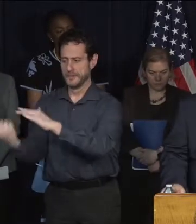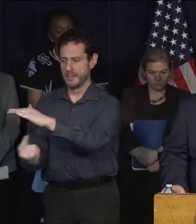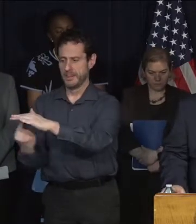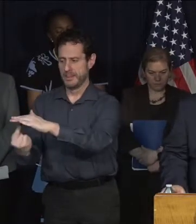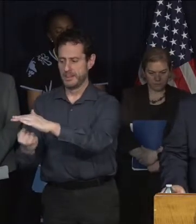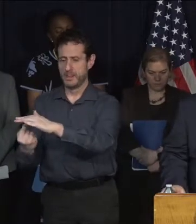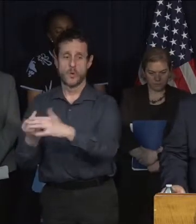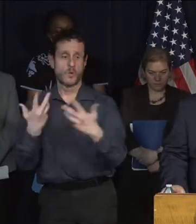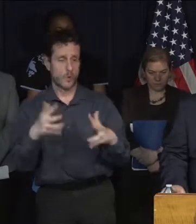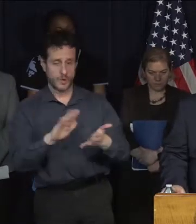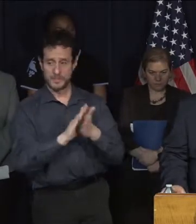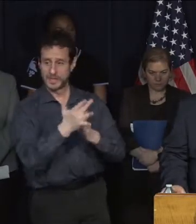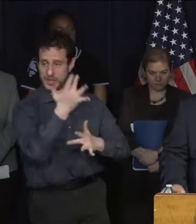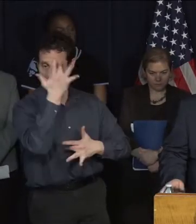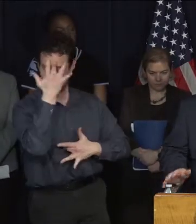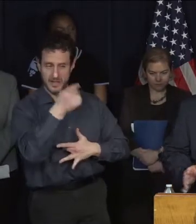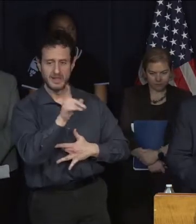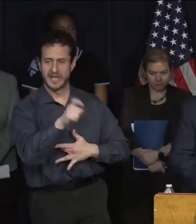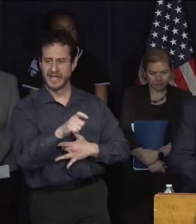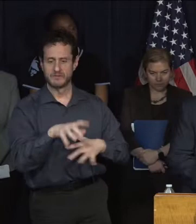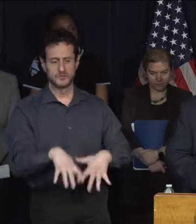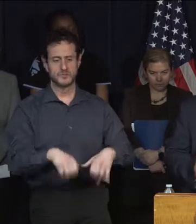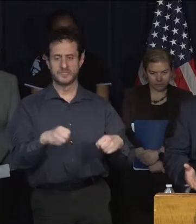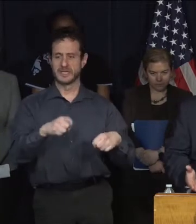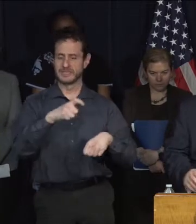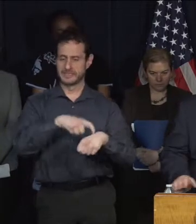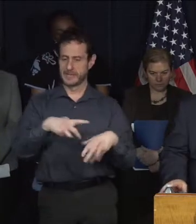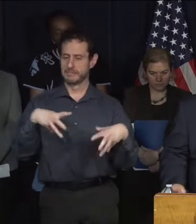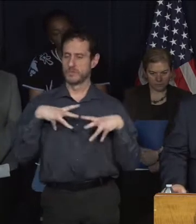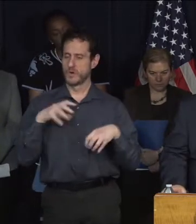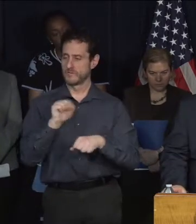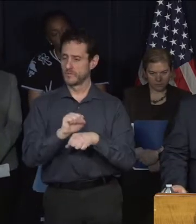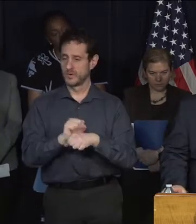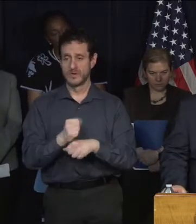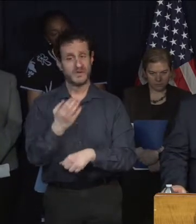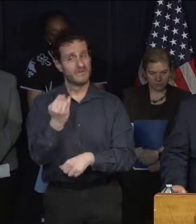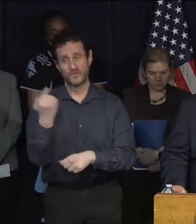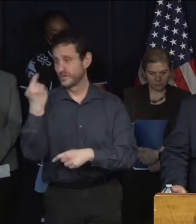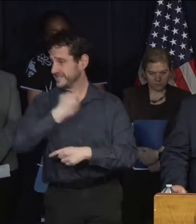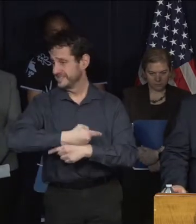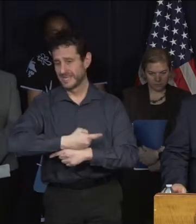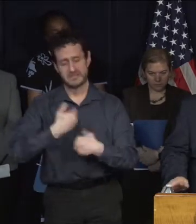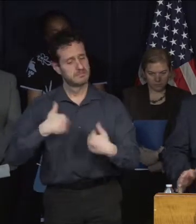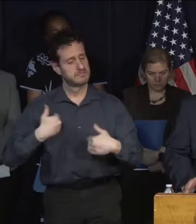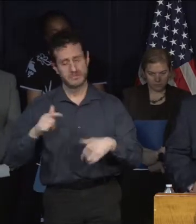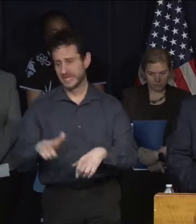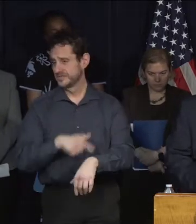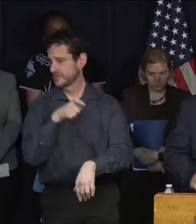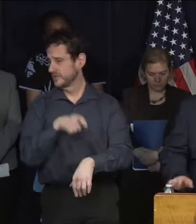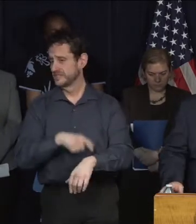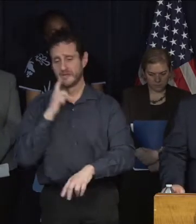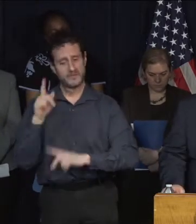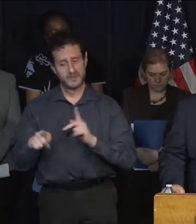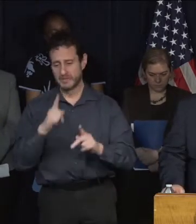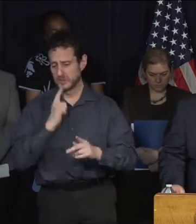ill and who have to take lots of time off work. 14 days is a long time for many people who live paycheck to